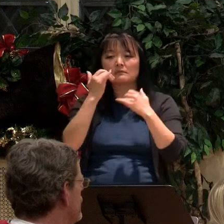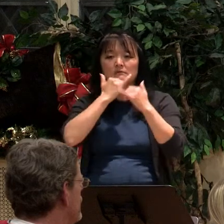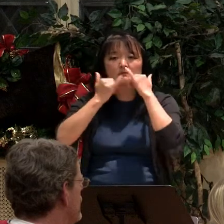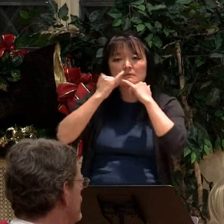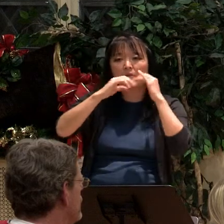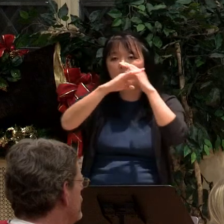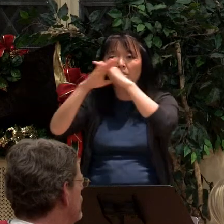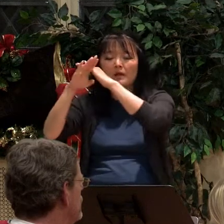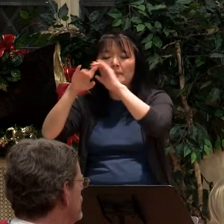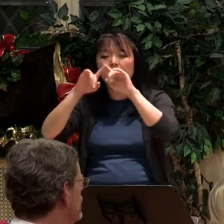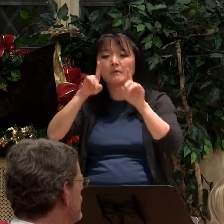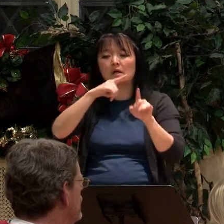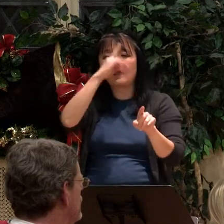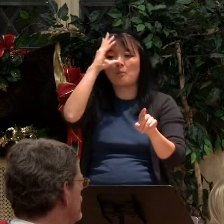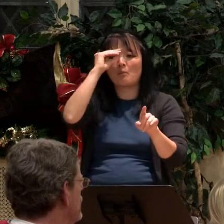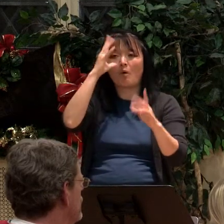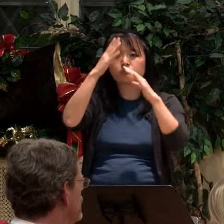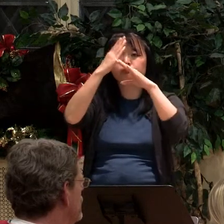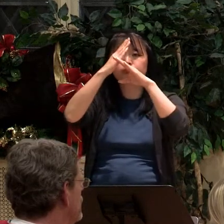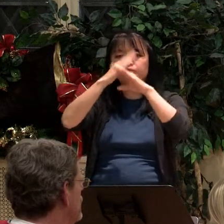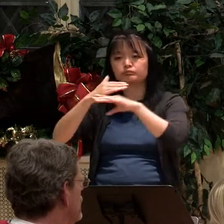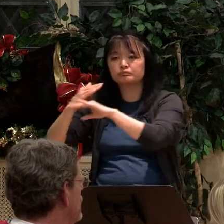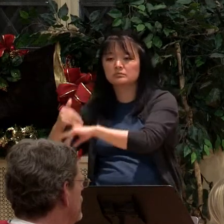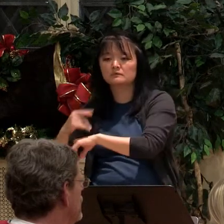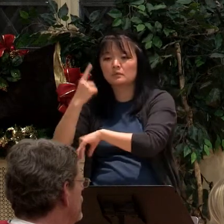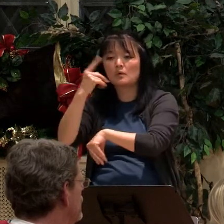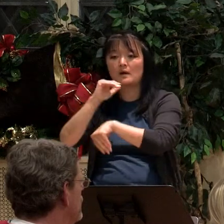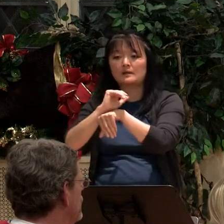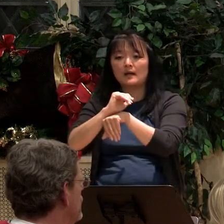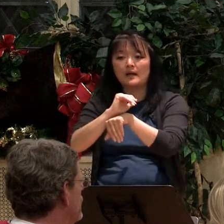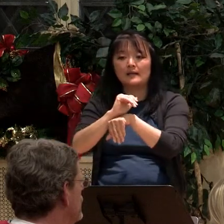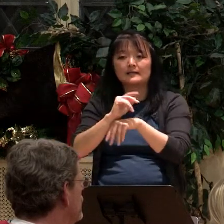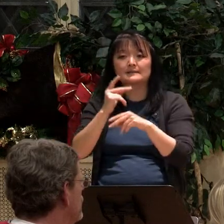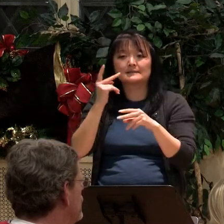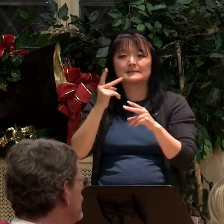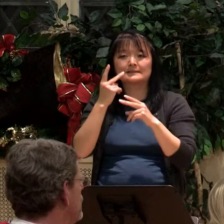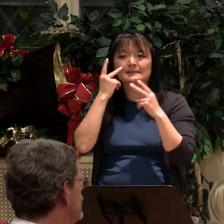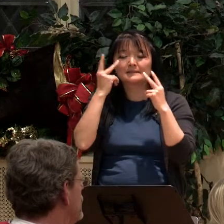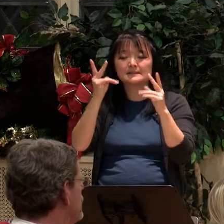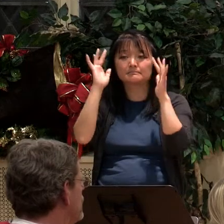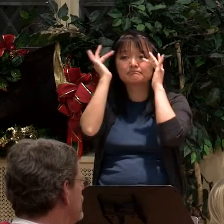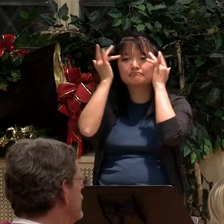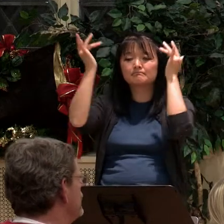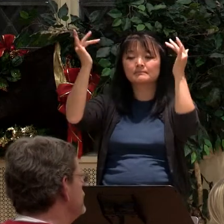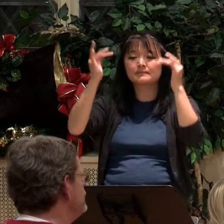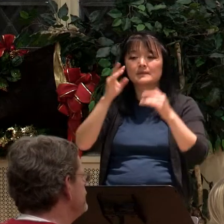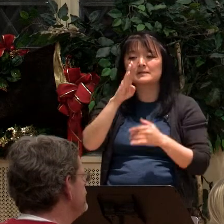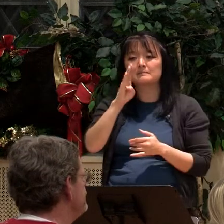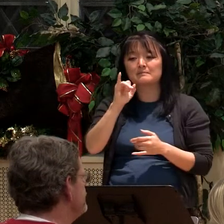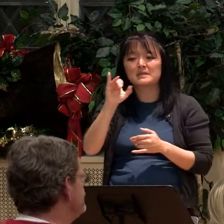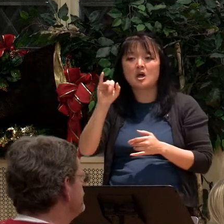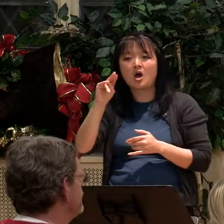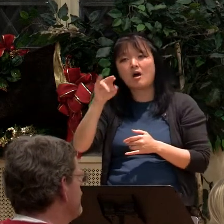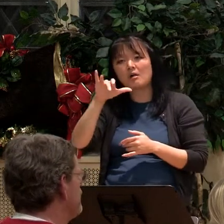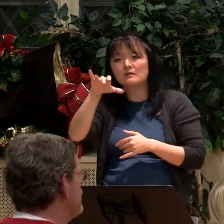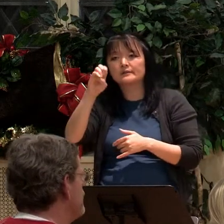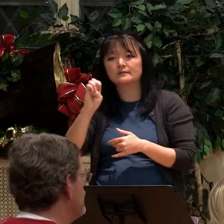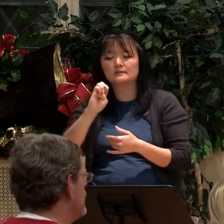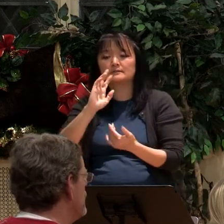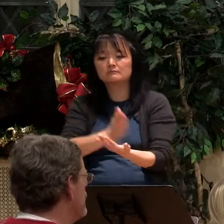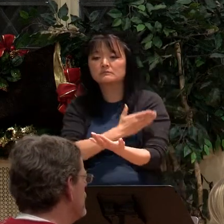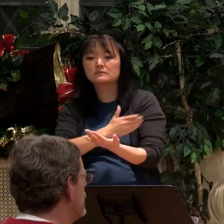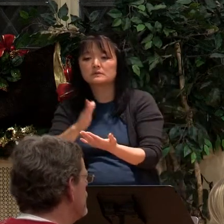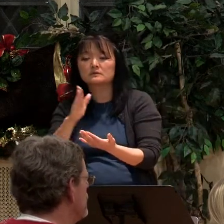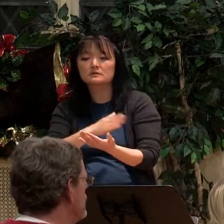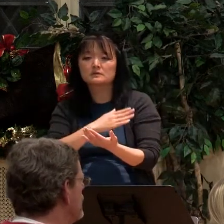managed to break it down for one night and see the sparkle in my eyes as we danced. Beyonce sings, "Pretty hurts, we shine the light on